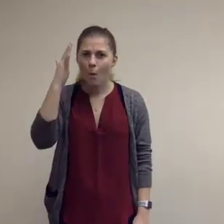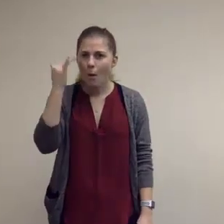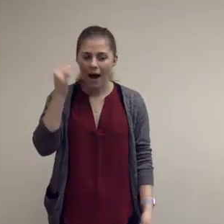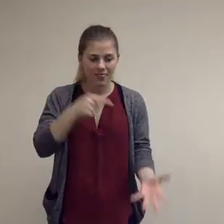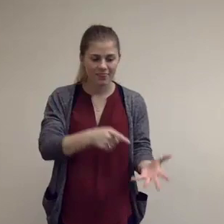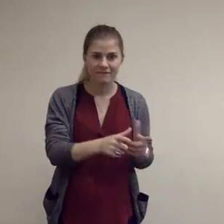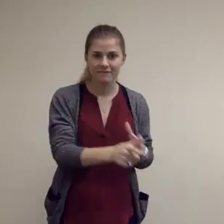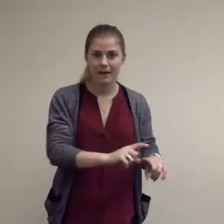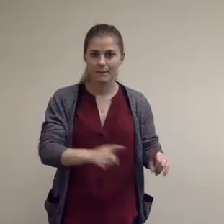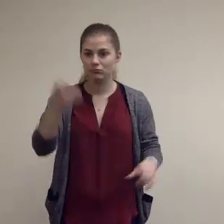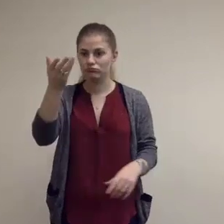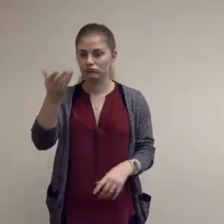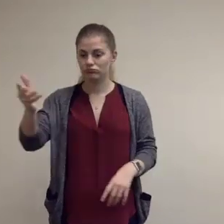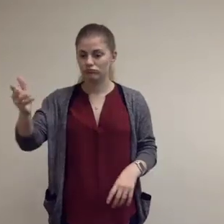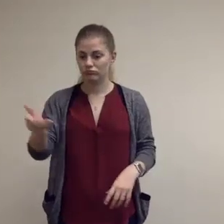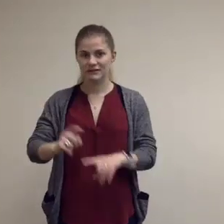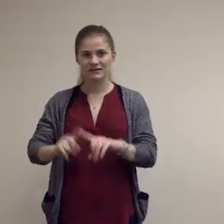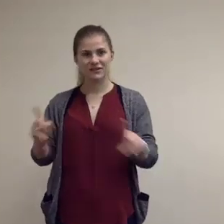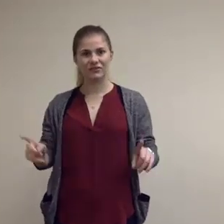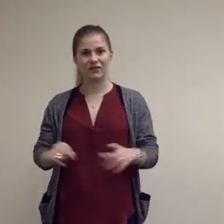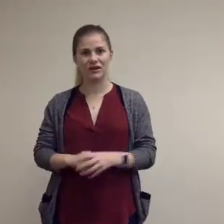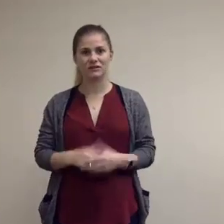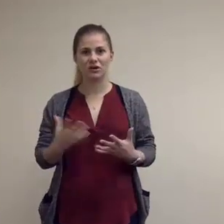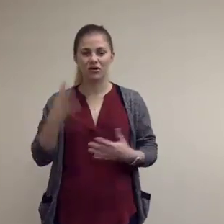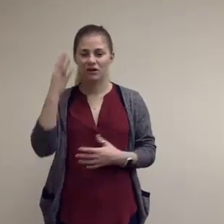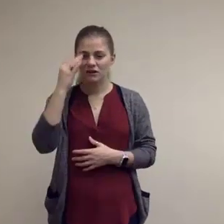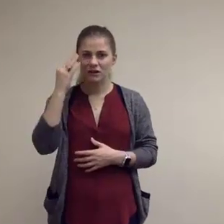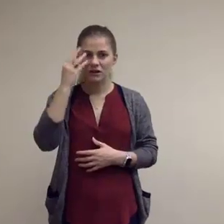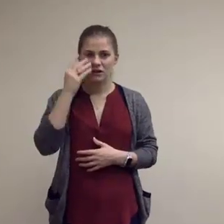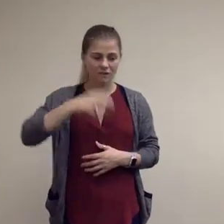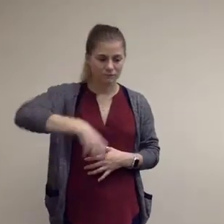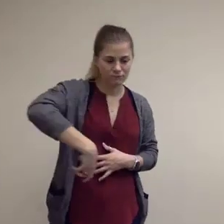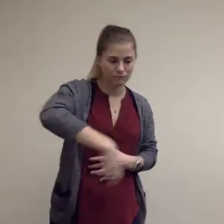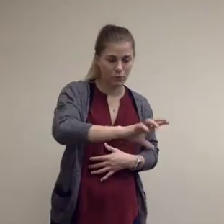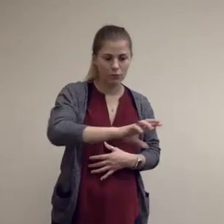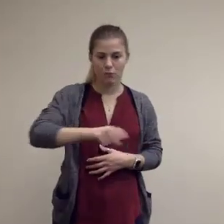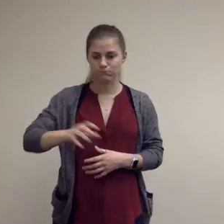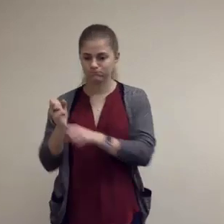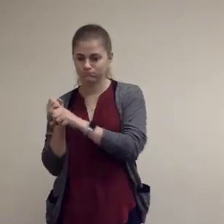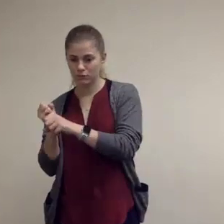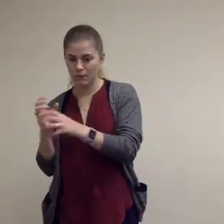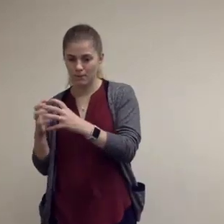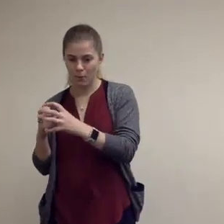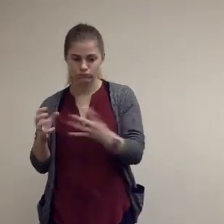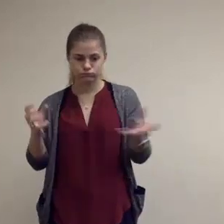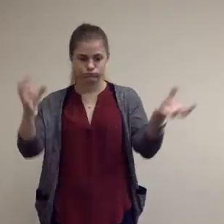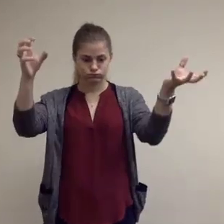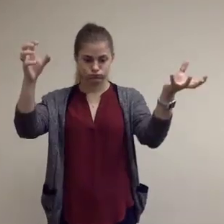baseball, a bowling ball is heavier than a baseball, so how could they hit at the same time? Because because the pull of gravity on all objects